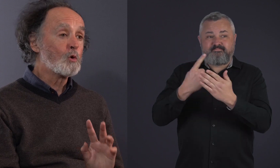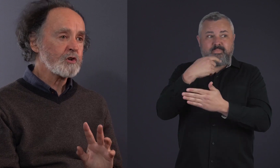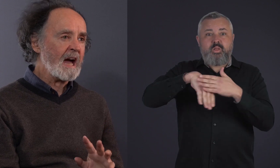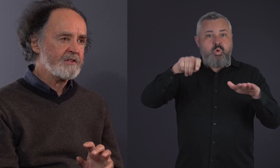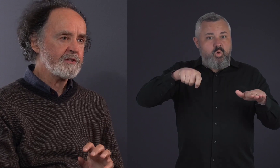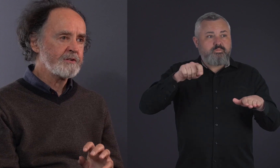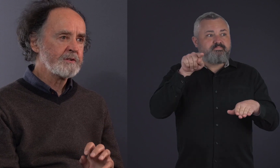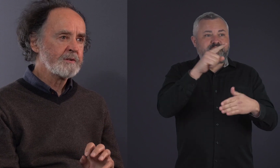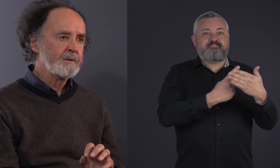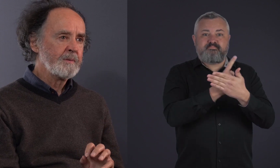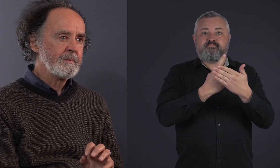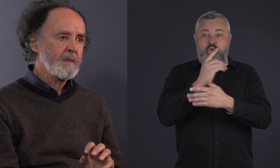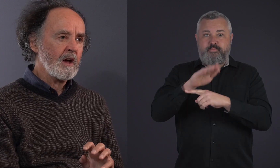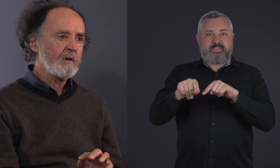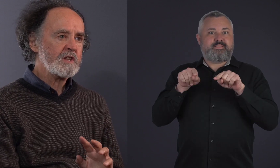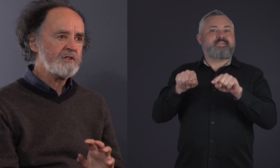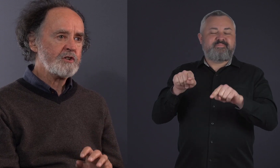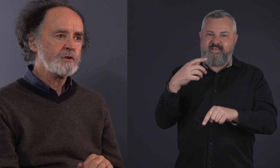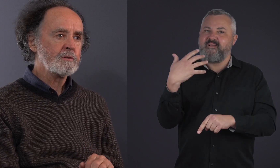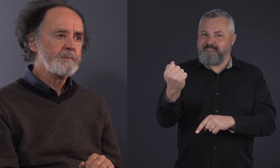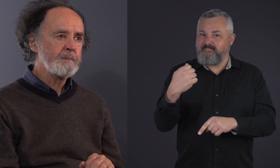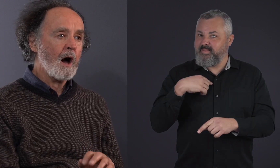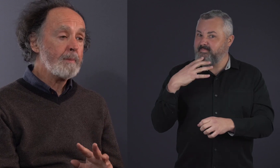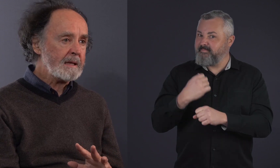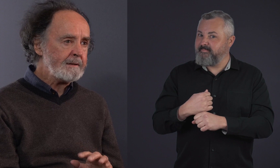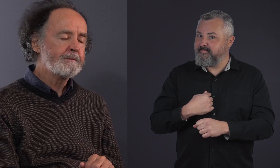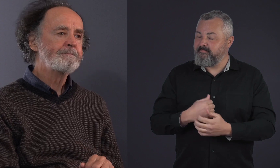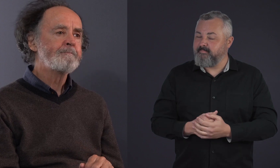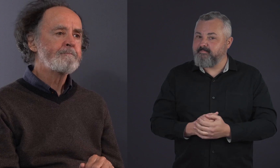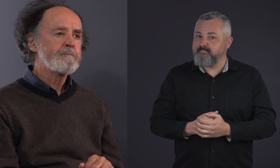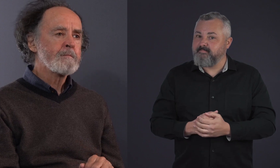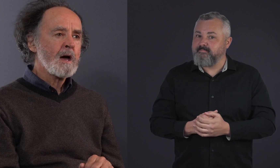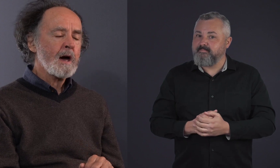court cases over this issue, I believe,